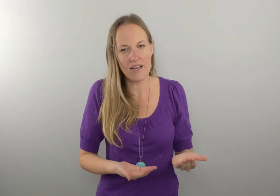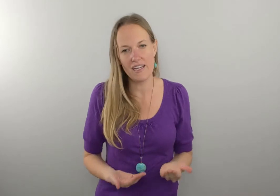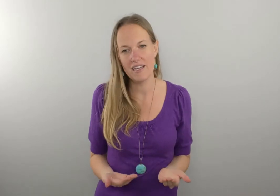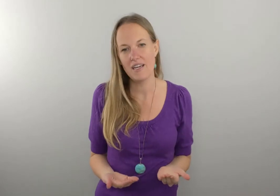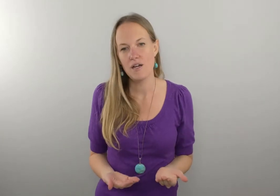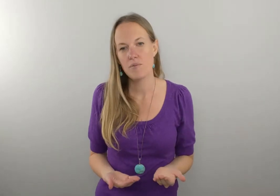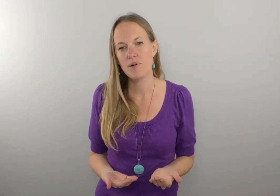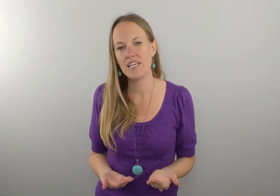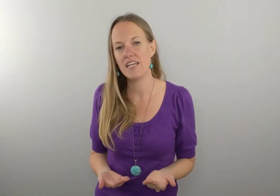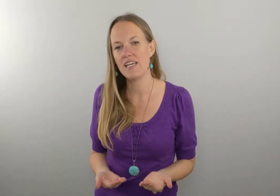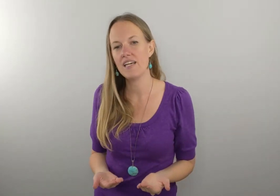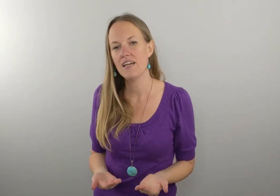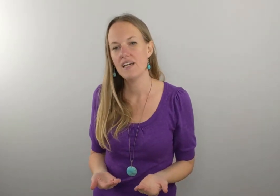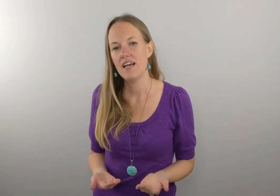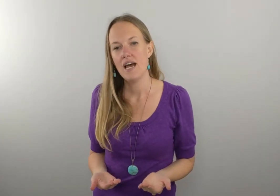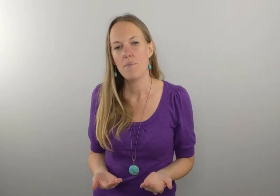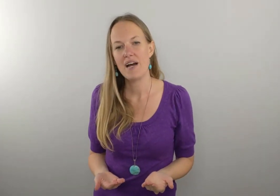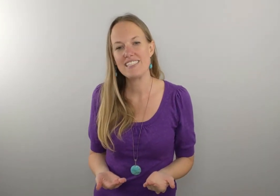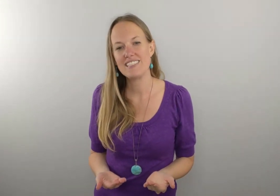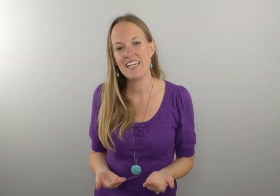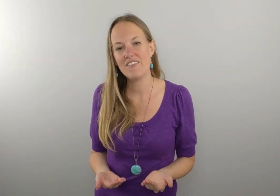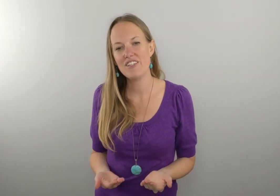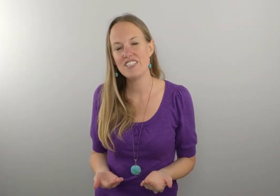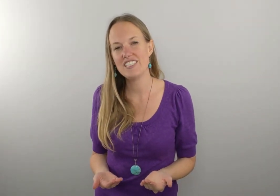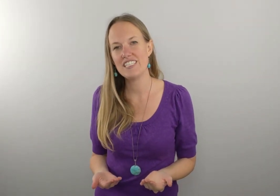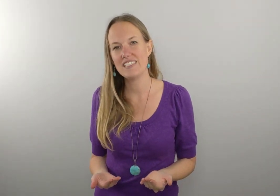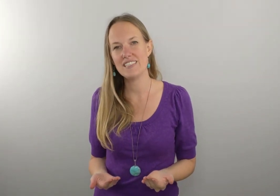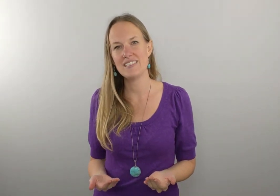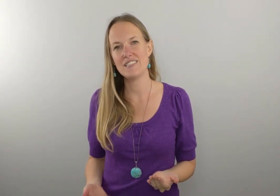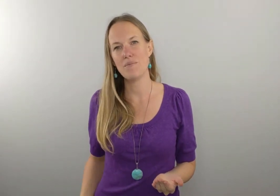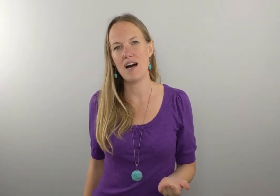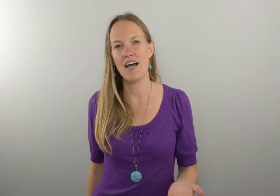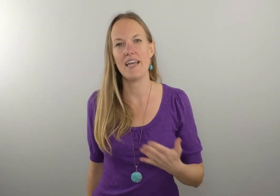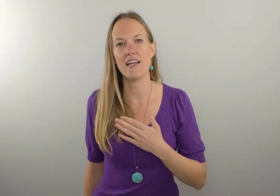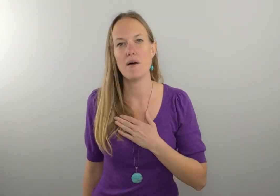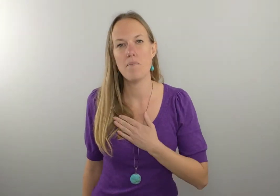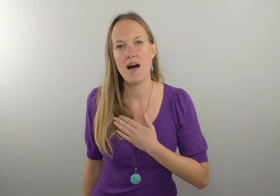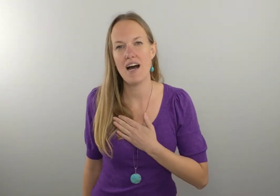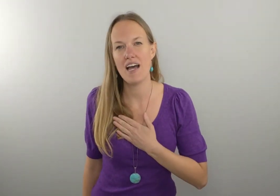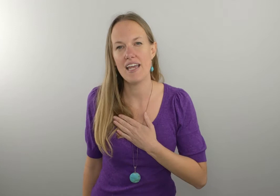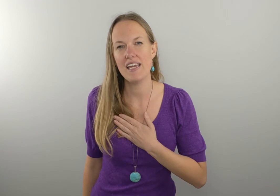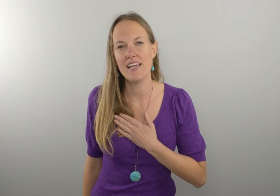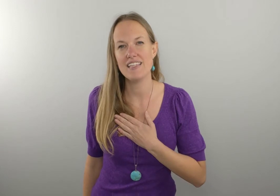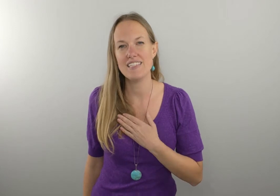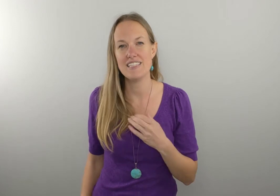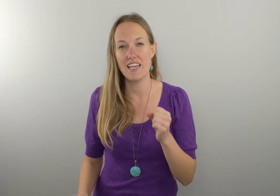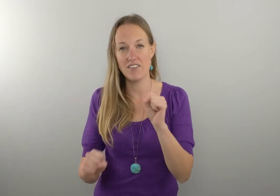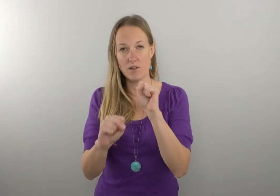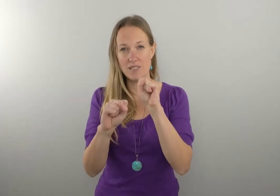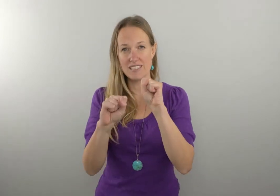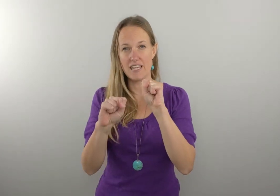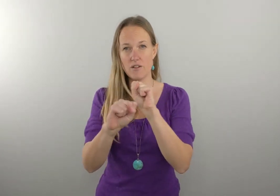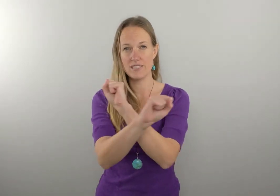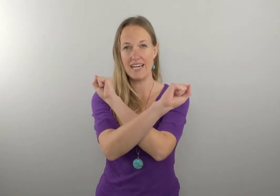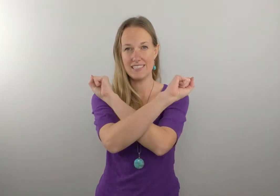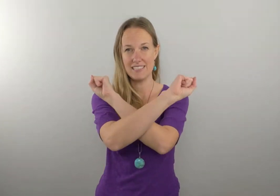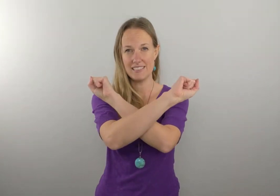body, bringing. My Savior, Jesus is mine. My, and then Savior, once again, those S's